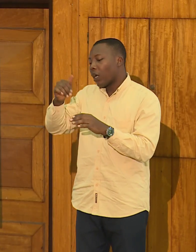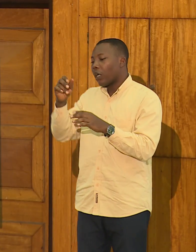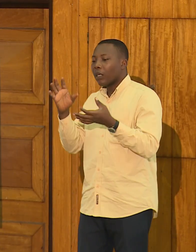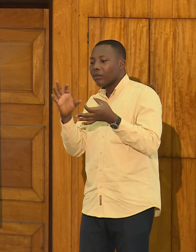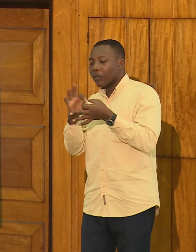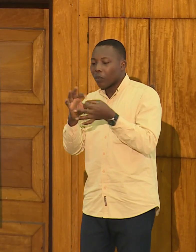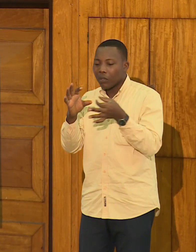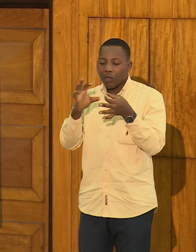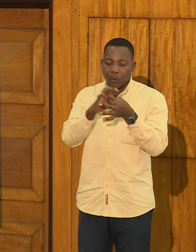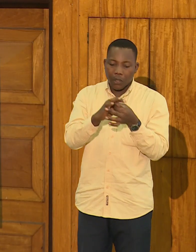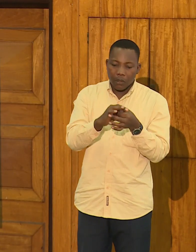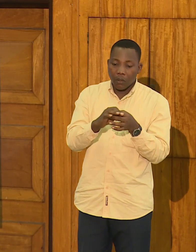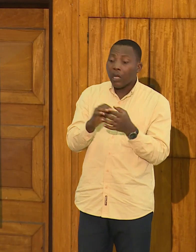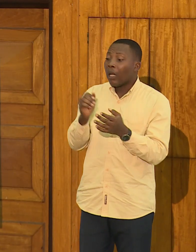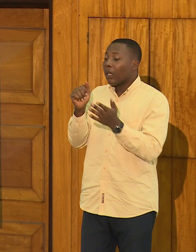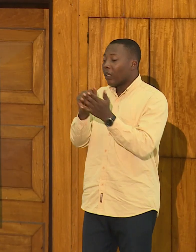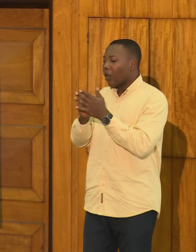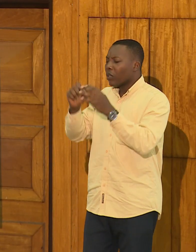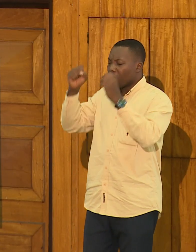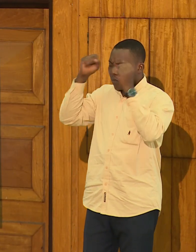was integral